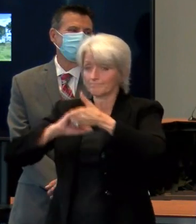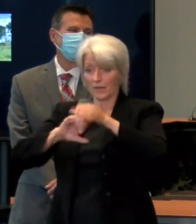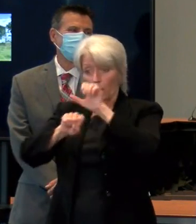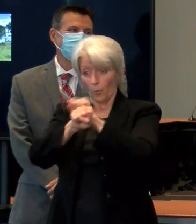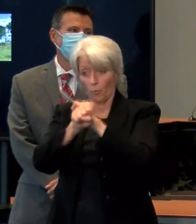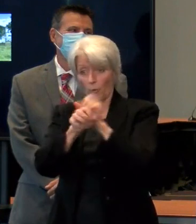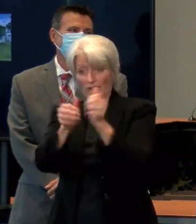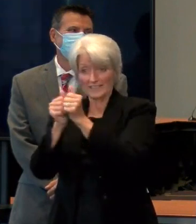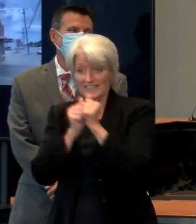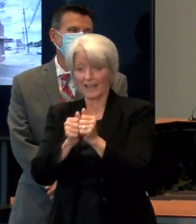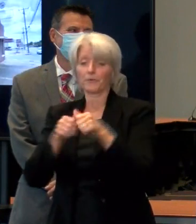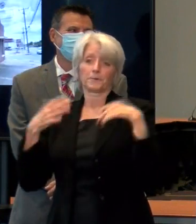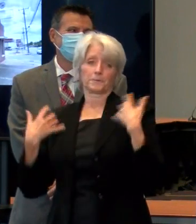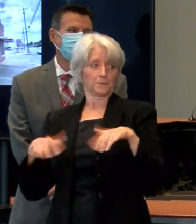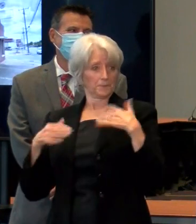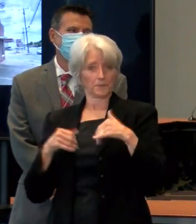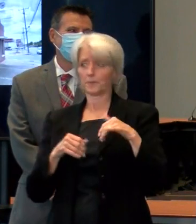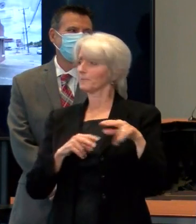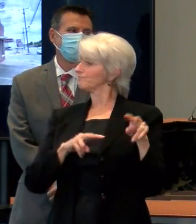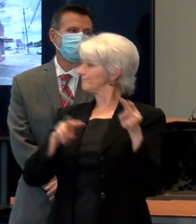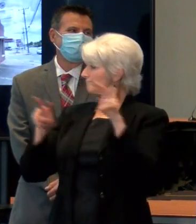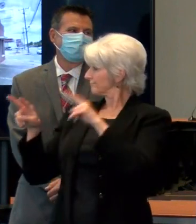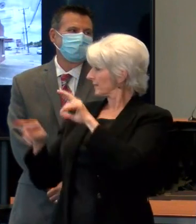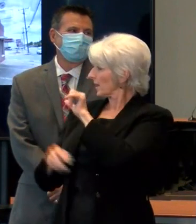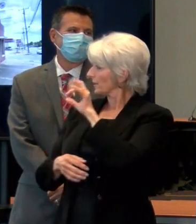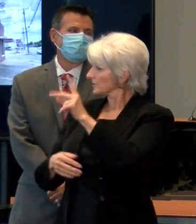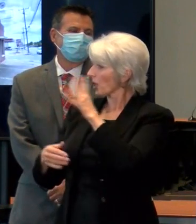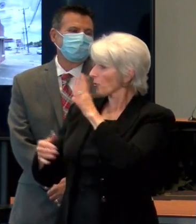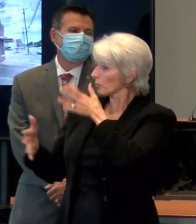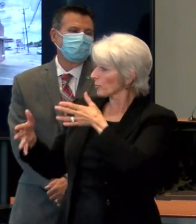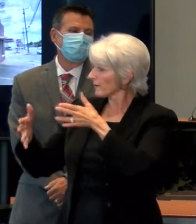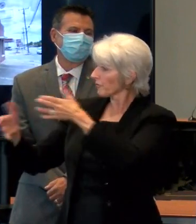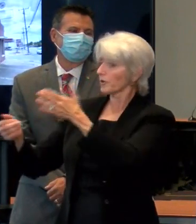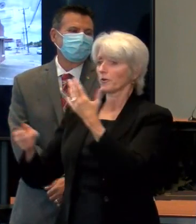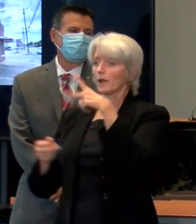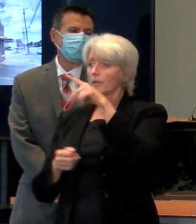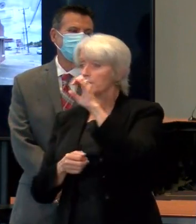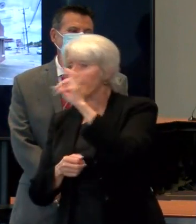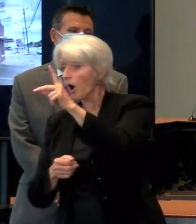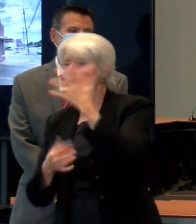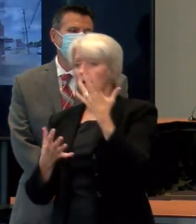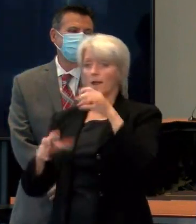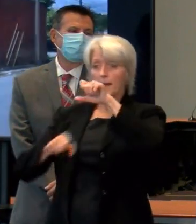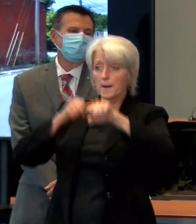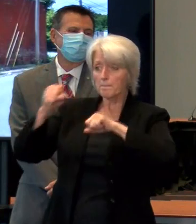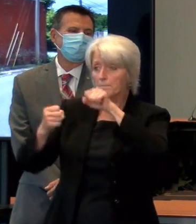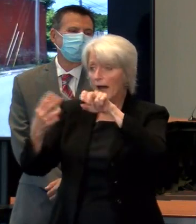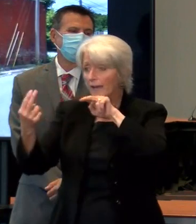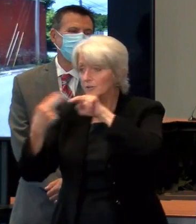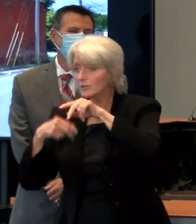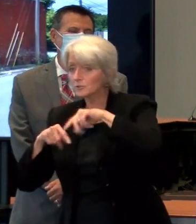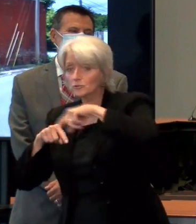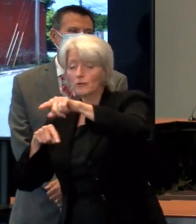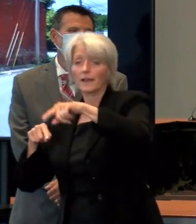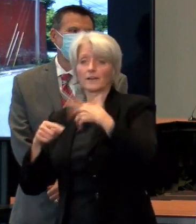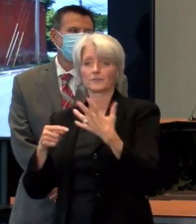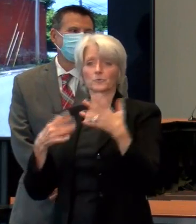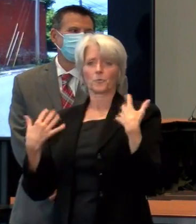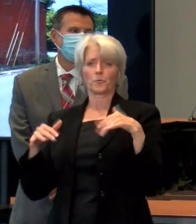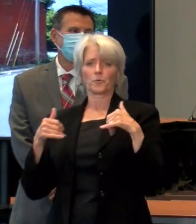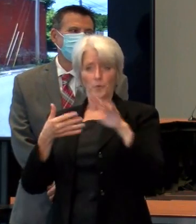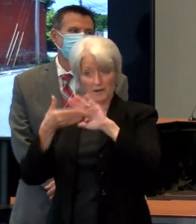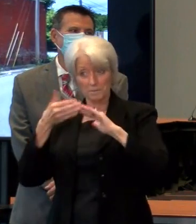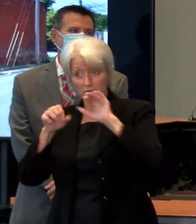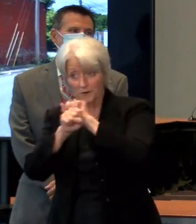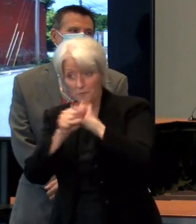better. We see it as we look over the Arkansas River and the riverfront parks and the bike trails, that when our community works together, we're our best. And